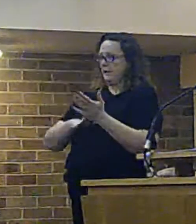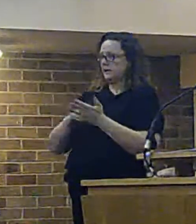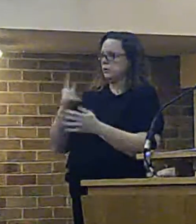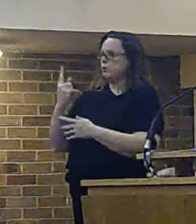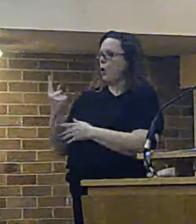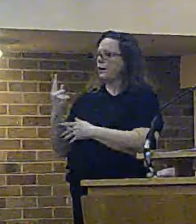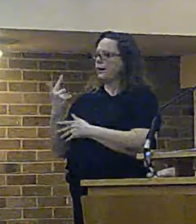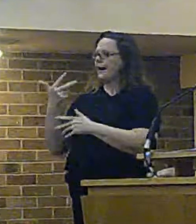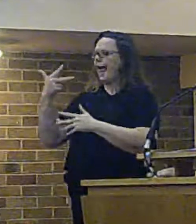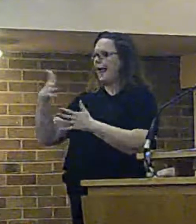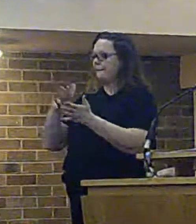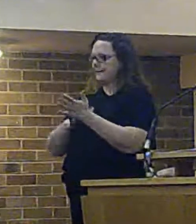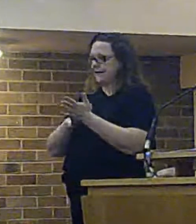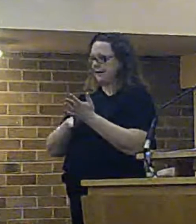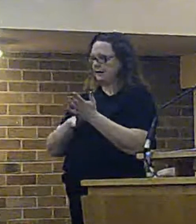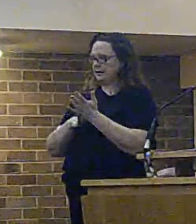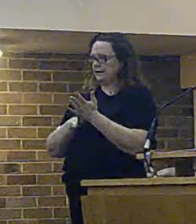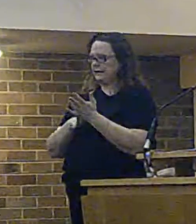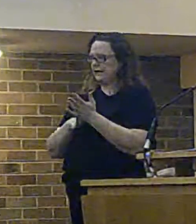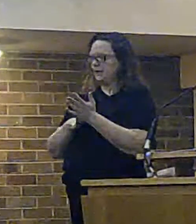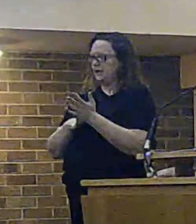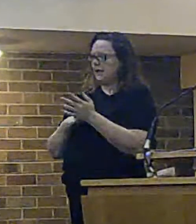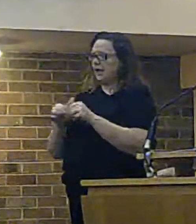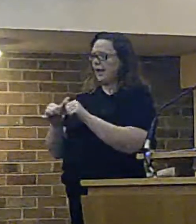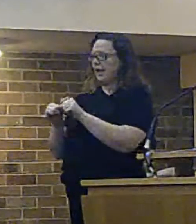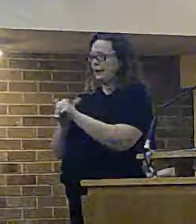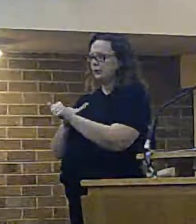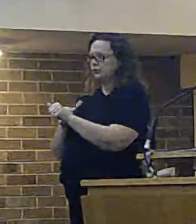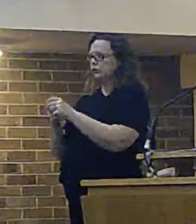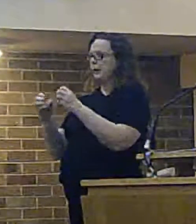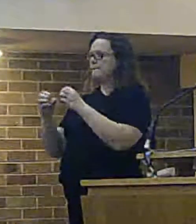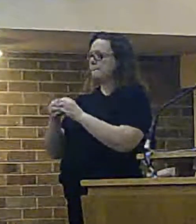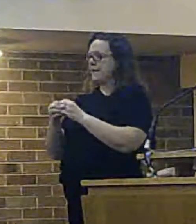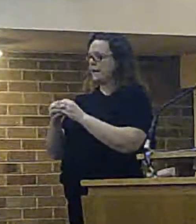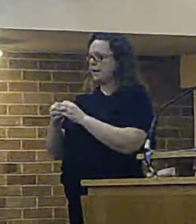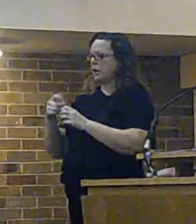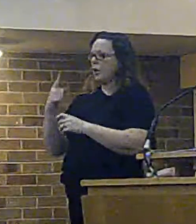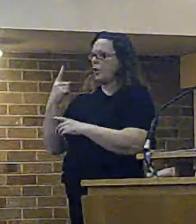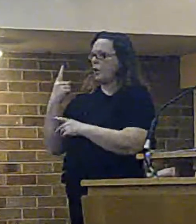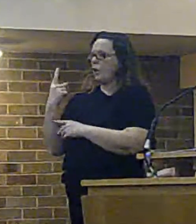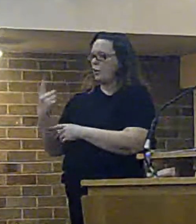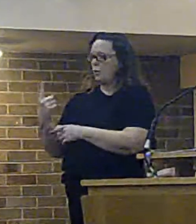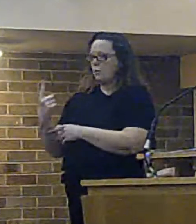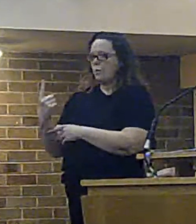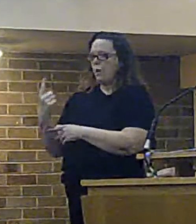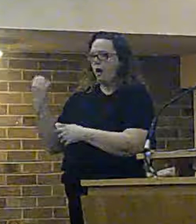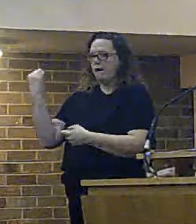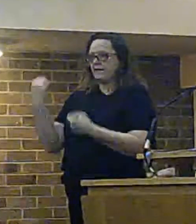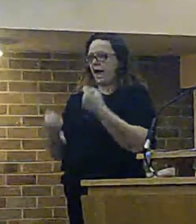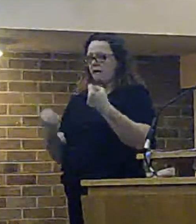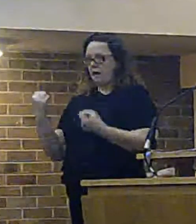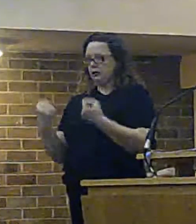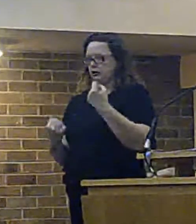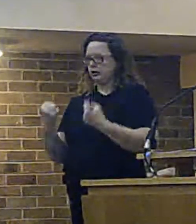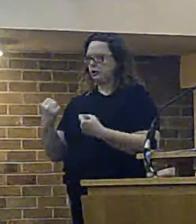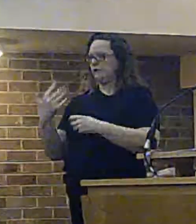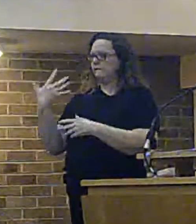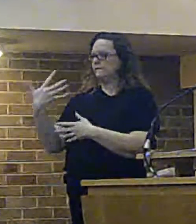Commercial and medium to light industry, B risk. One pump in 5 minutes, one pump in eight.